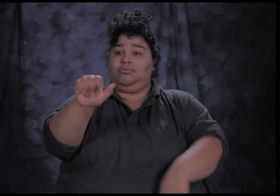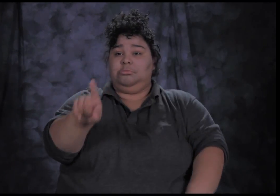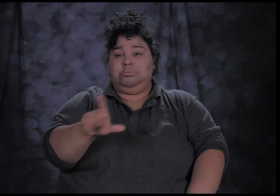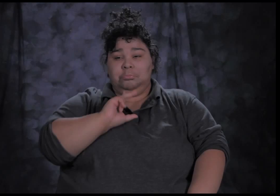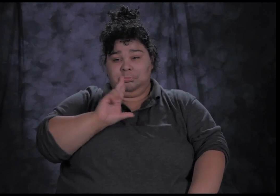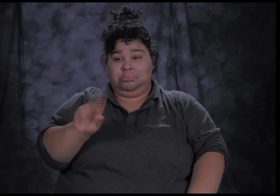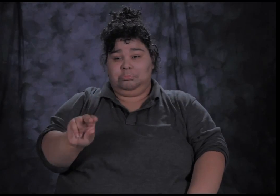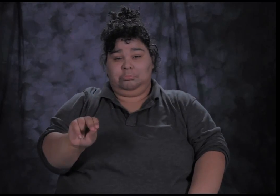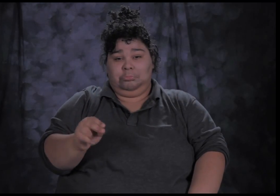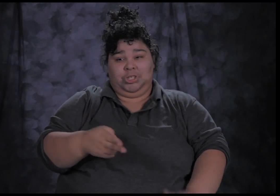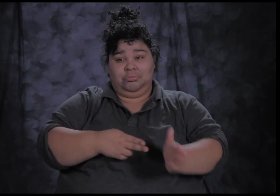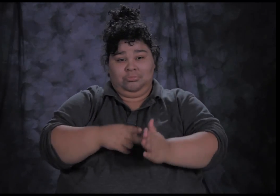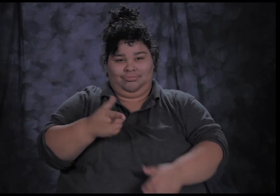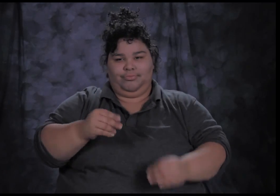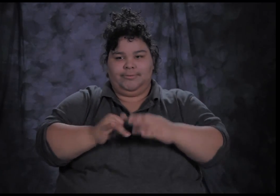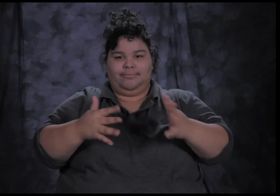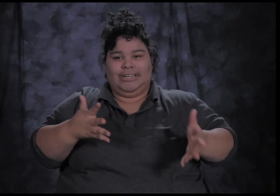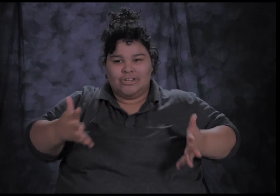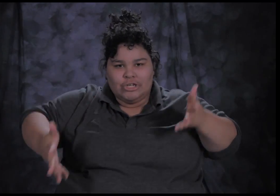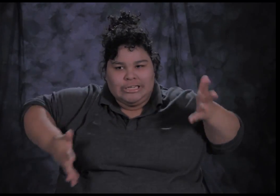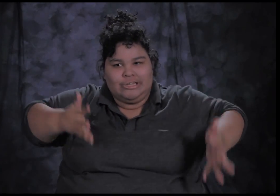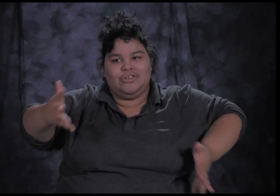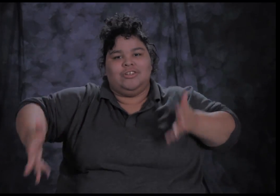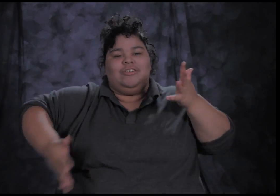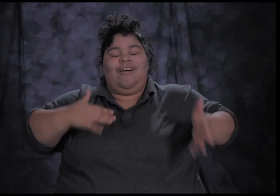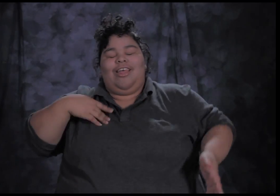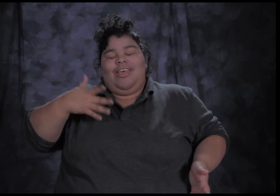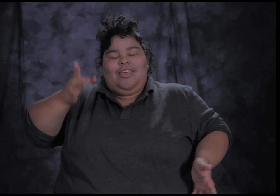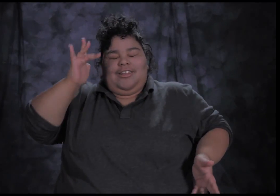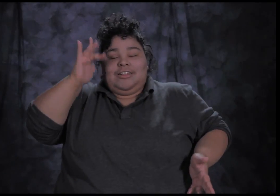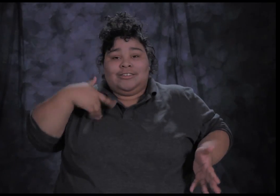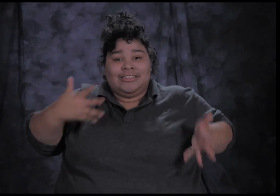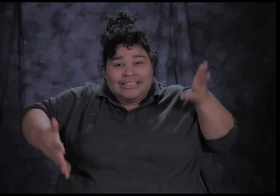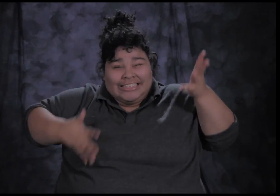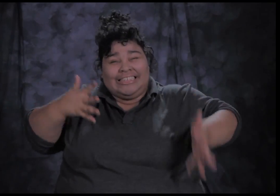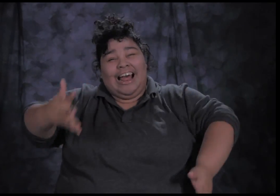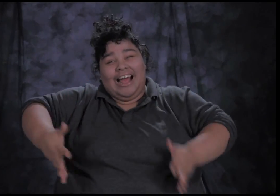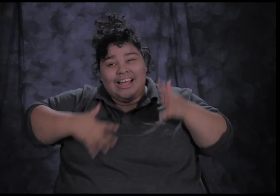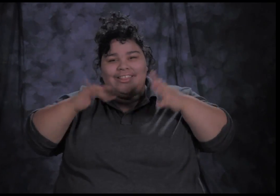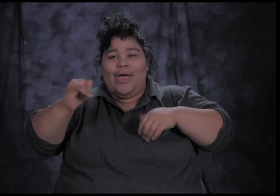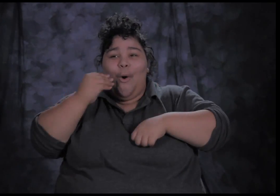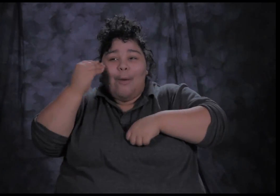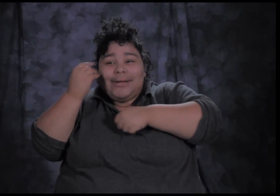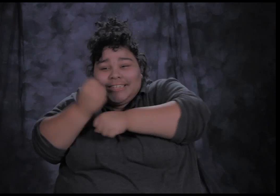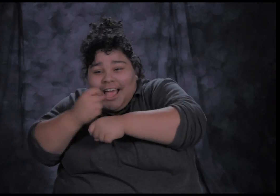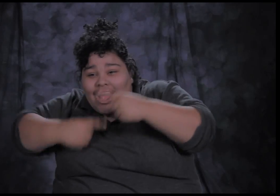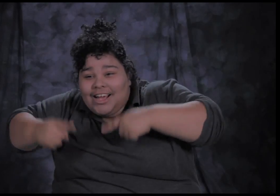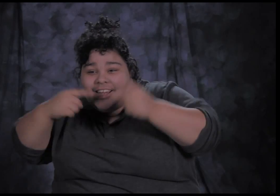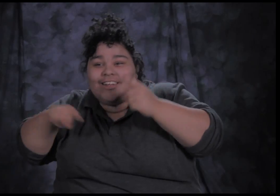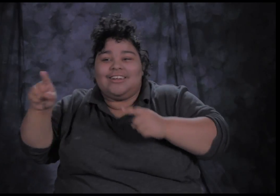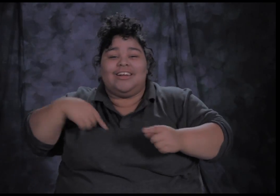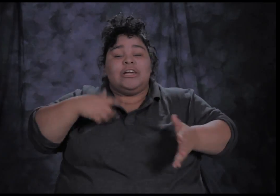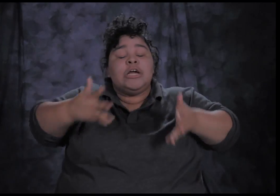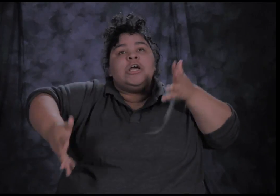knows real American Sign Language. There's a lot of gesturing and home signs we made up. Like our sign for food is